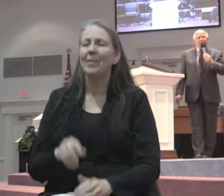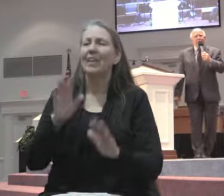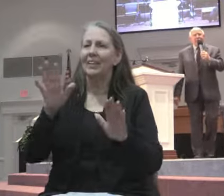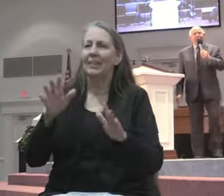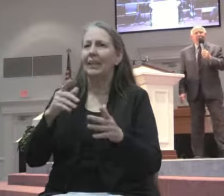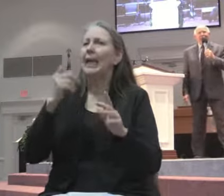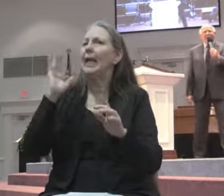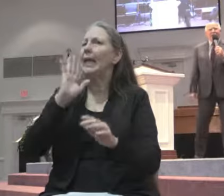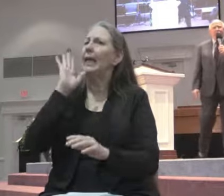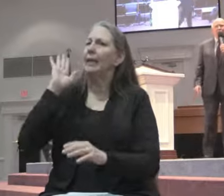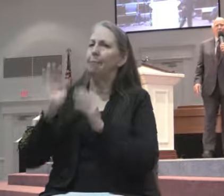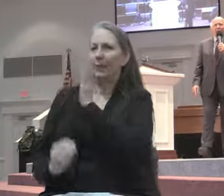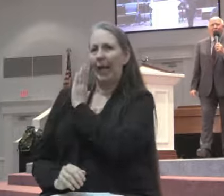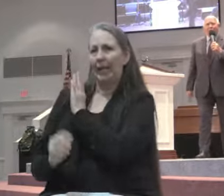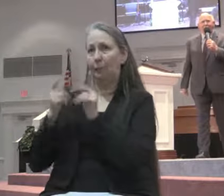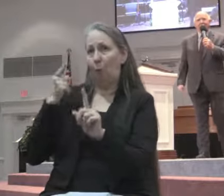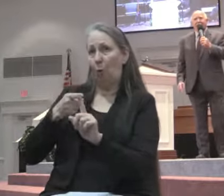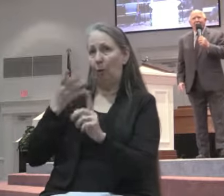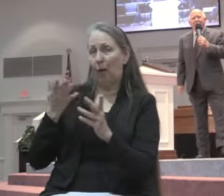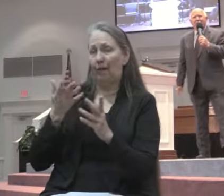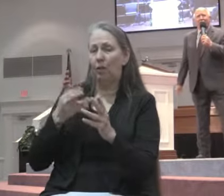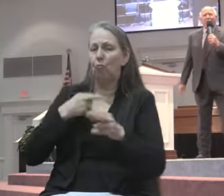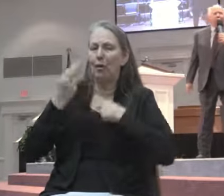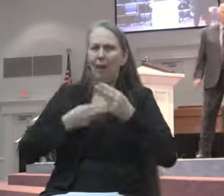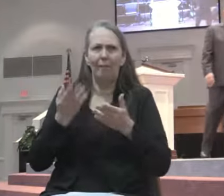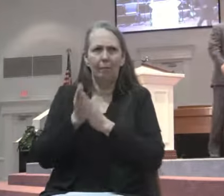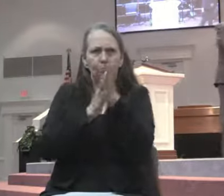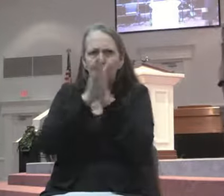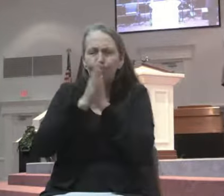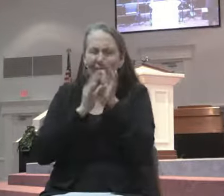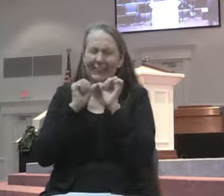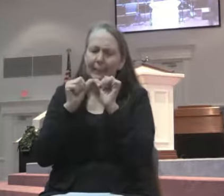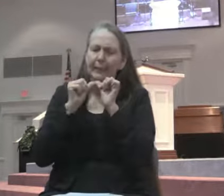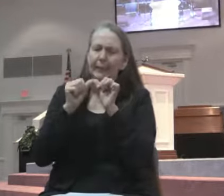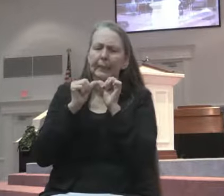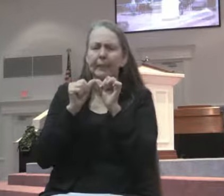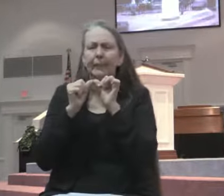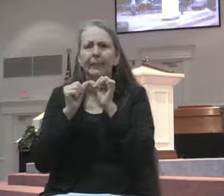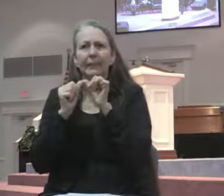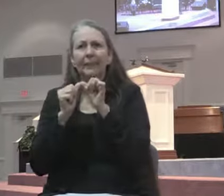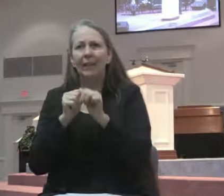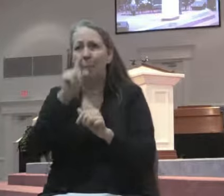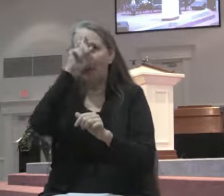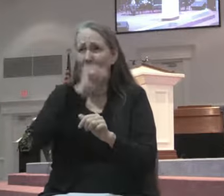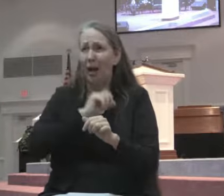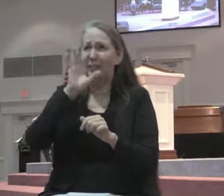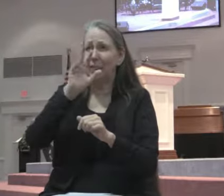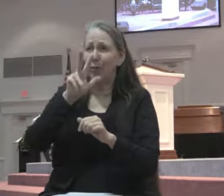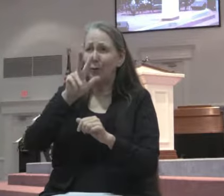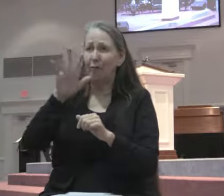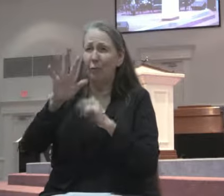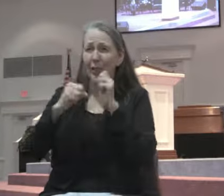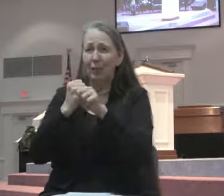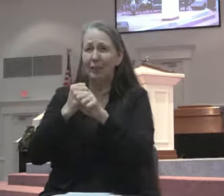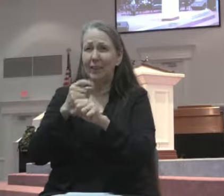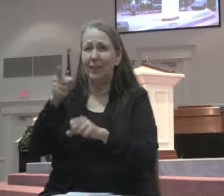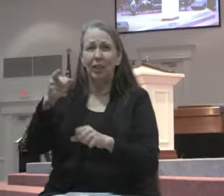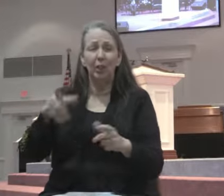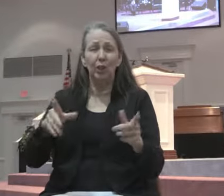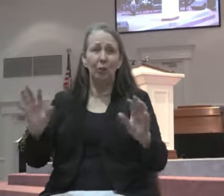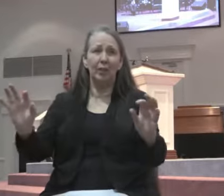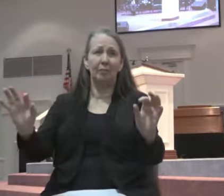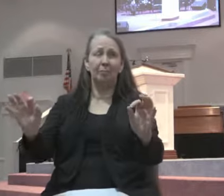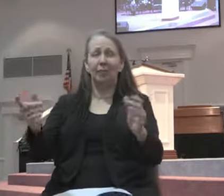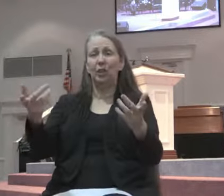34 years you have had your revival. 34 years this man has preached to you when you were nothing but